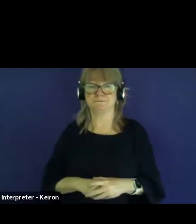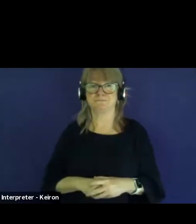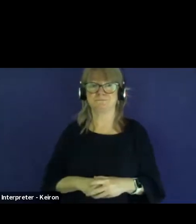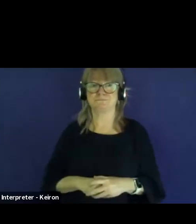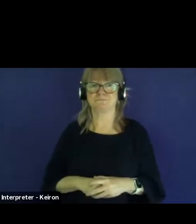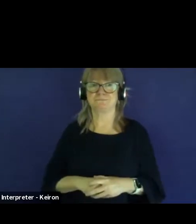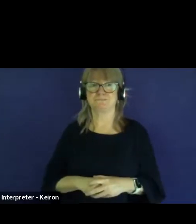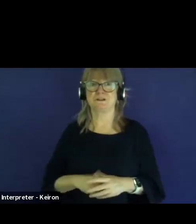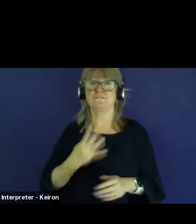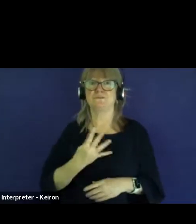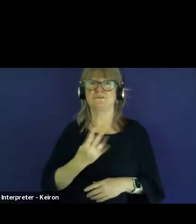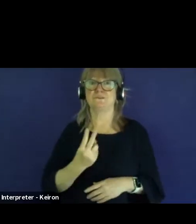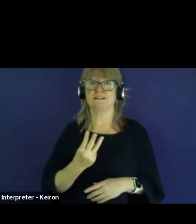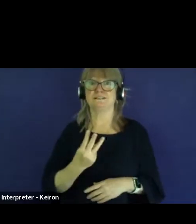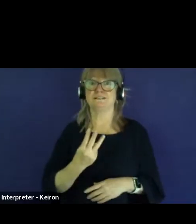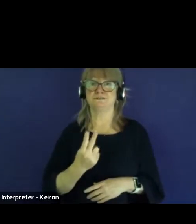Right, we're running